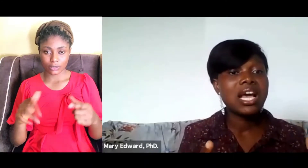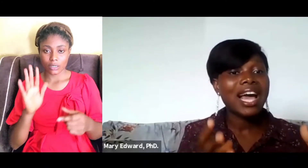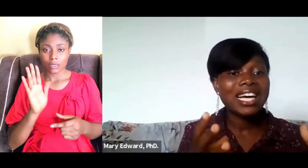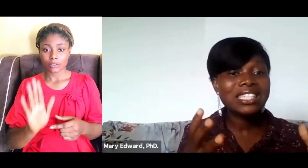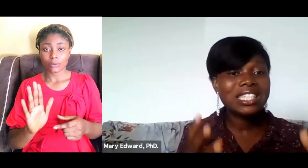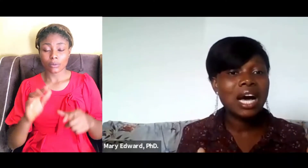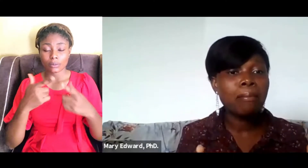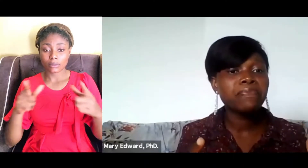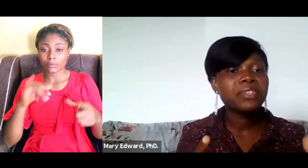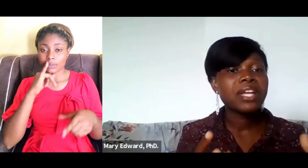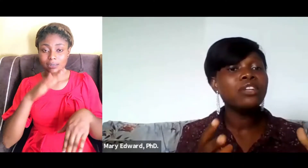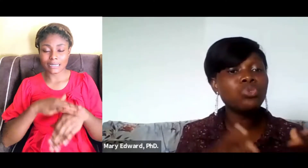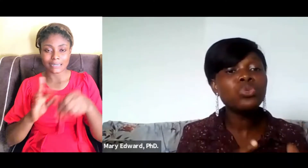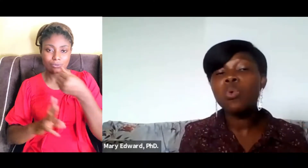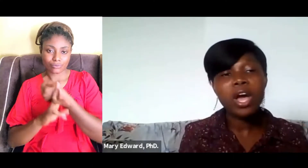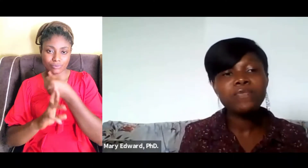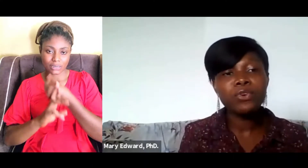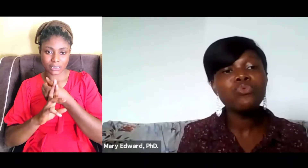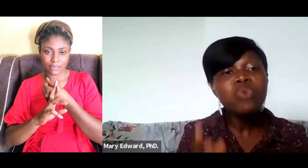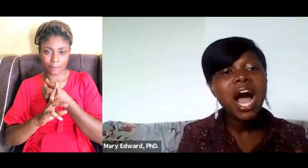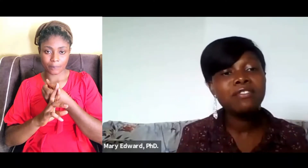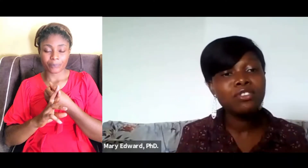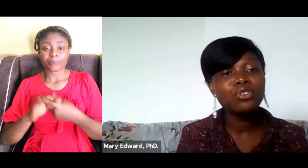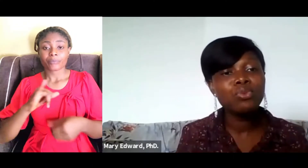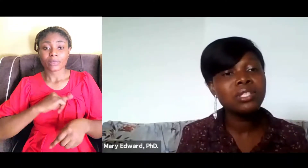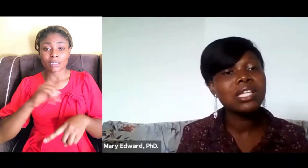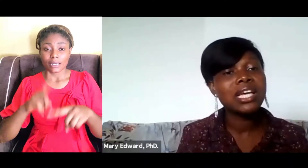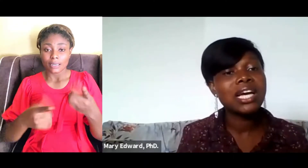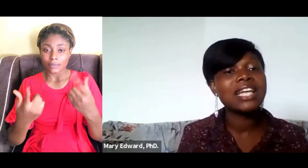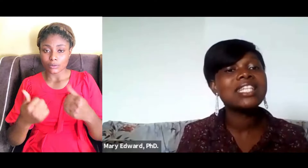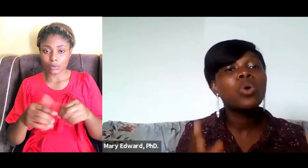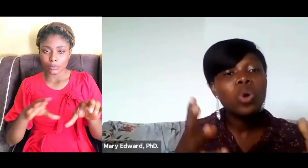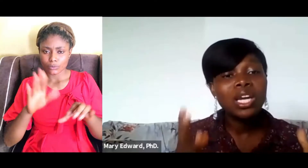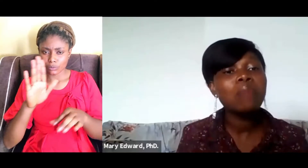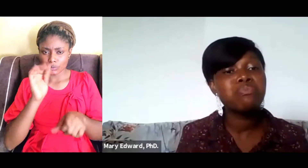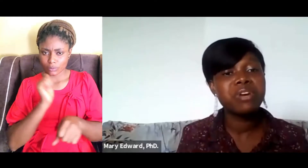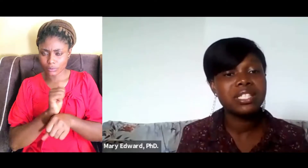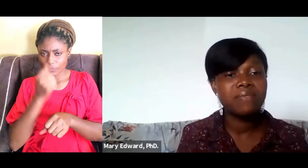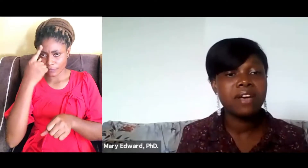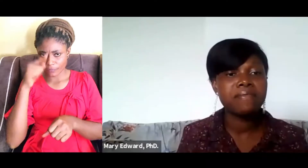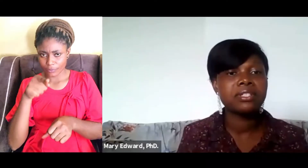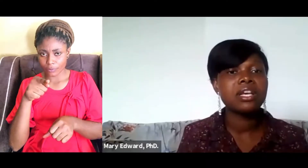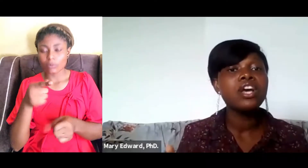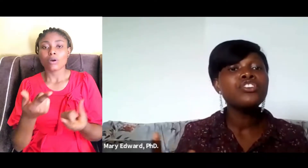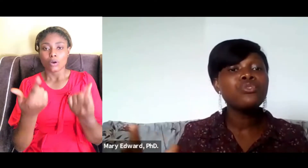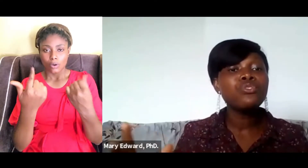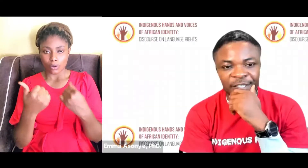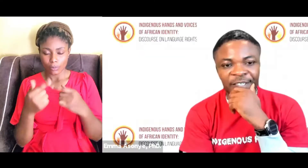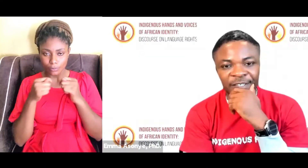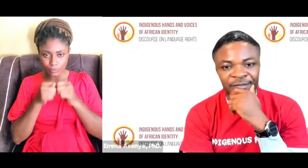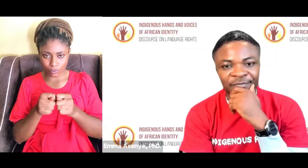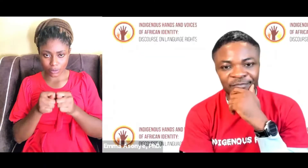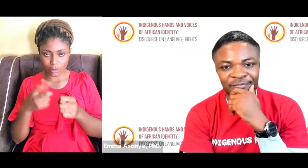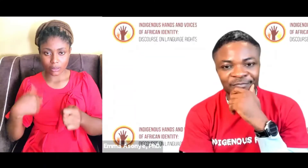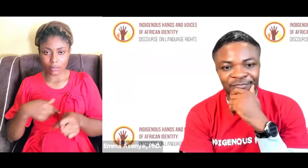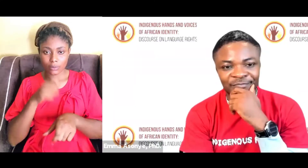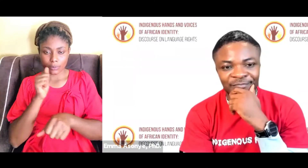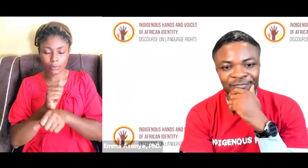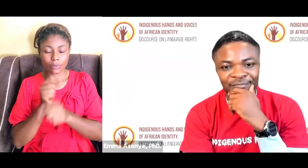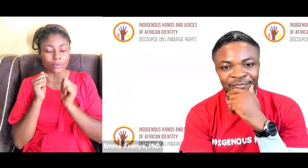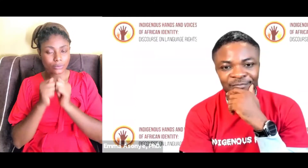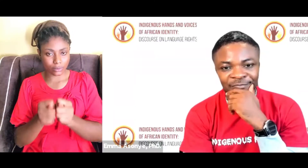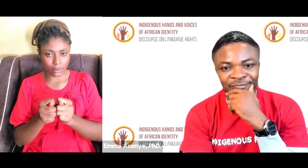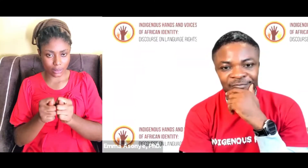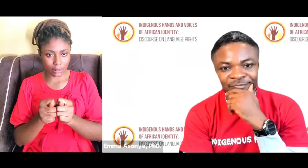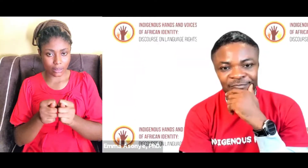risk. I can't come and do the work for you. We have to do it together. It's a collaborative effort. Work, you go on an